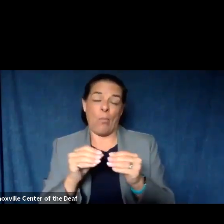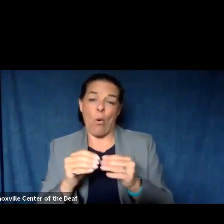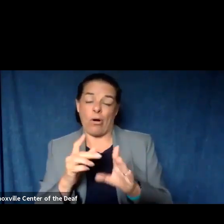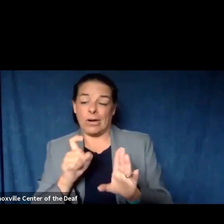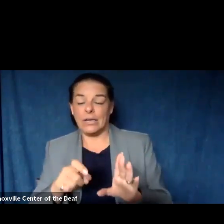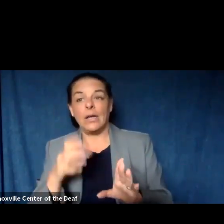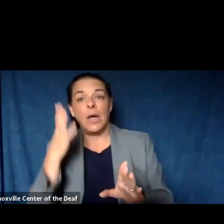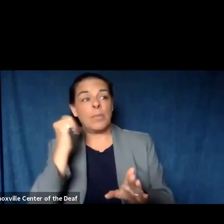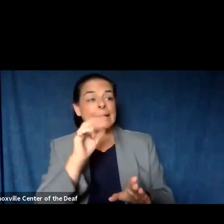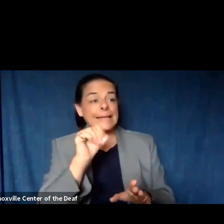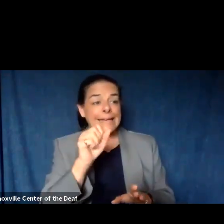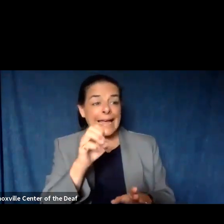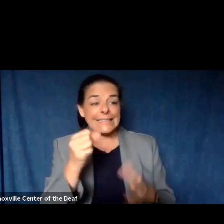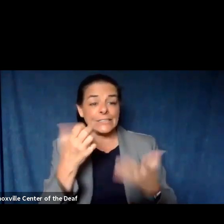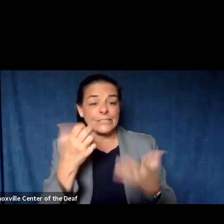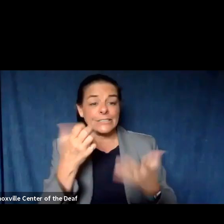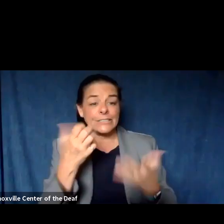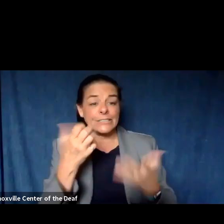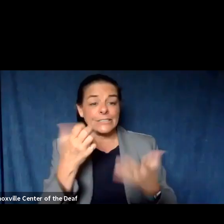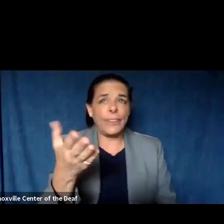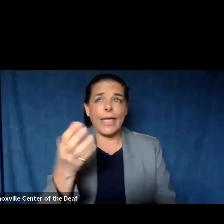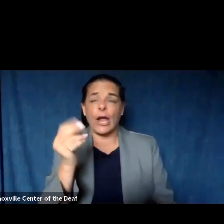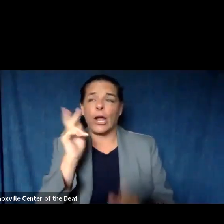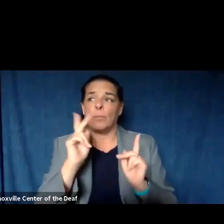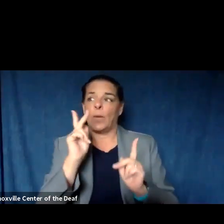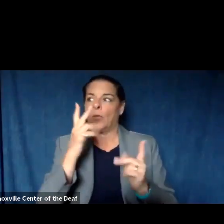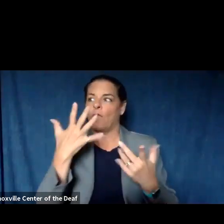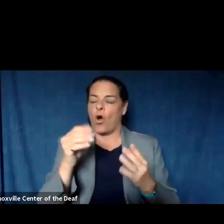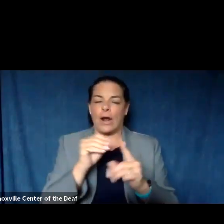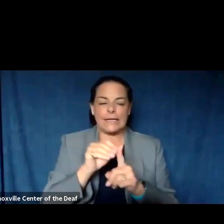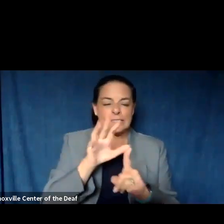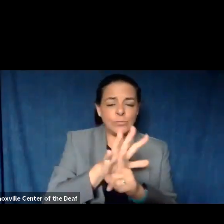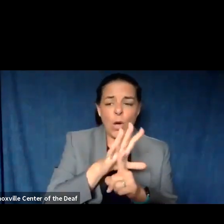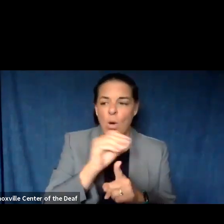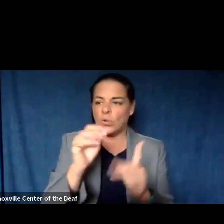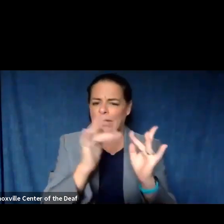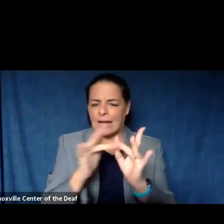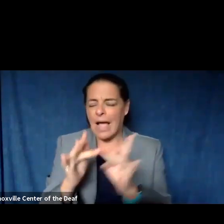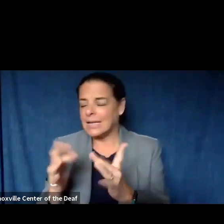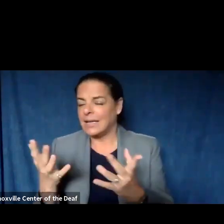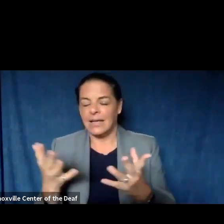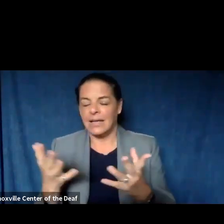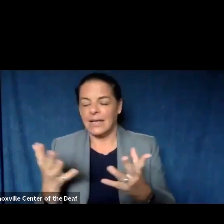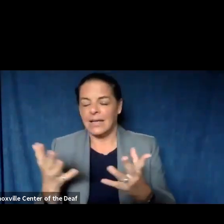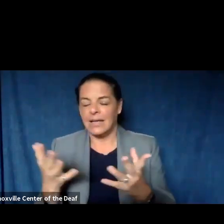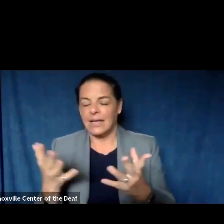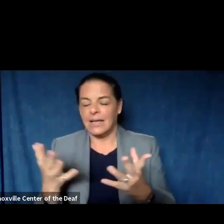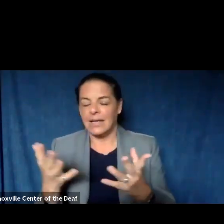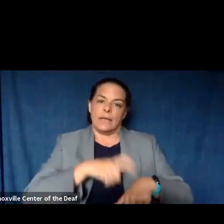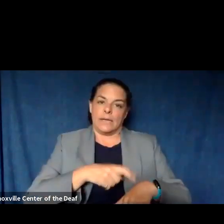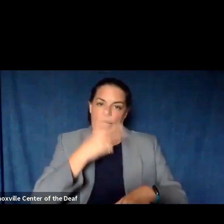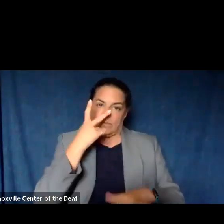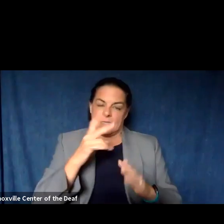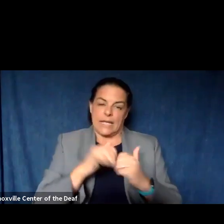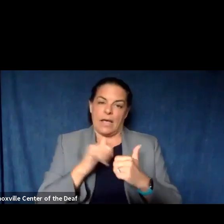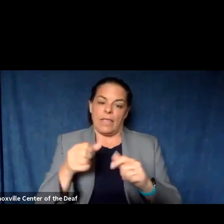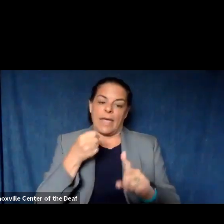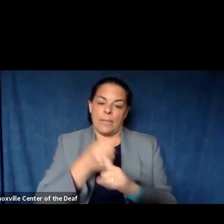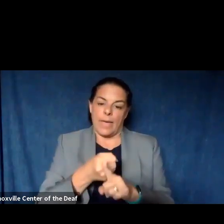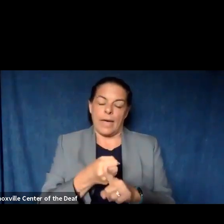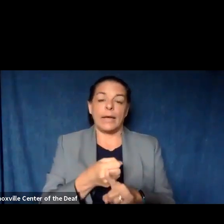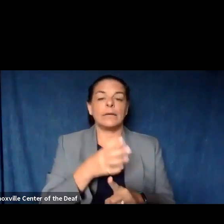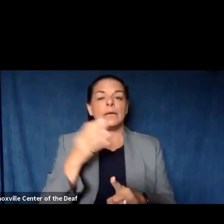and people that have been exposed and all of the contacts that folks have, it's going to take some time to see an impact, and we hope that we do see